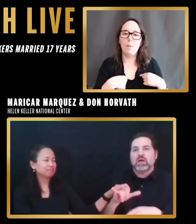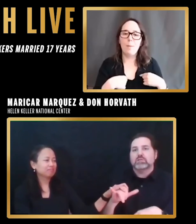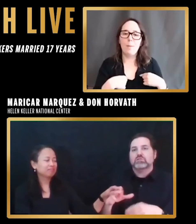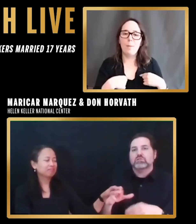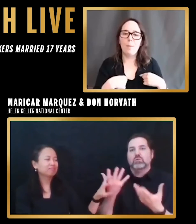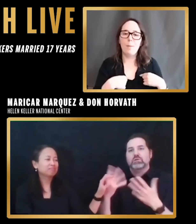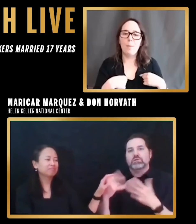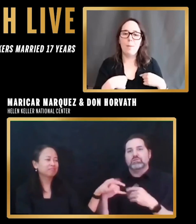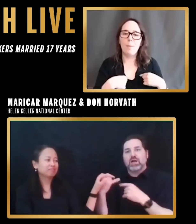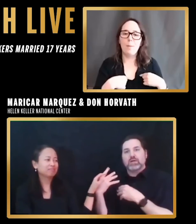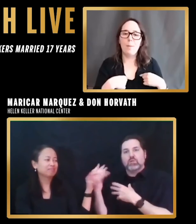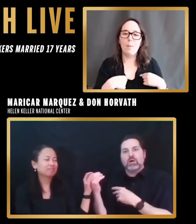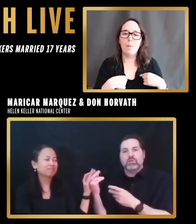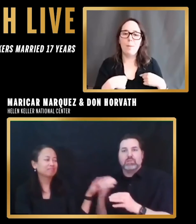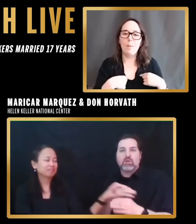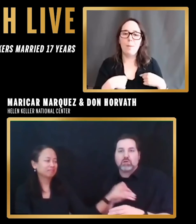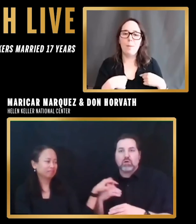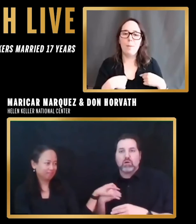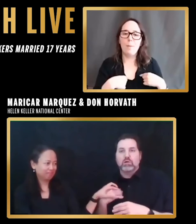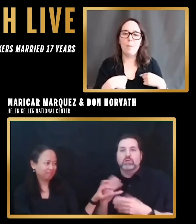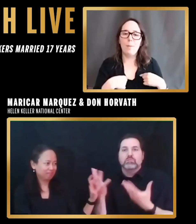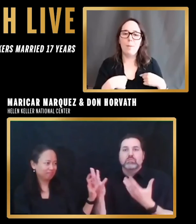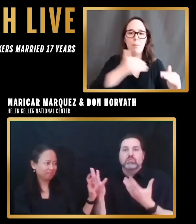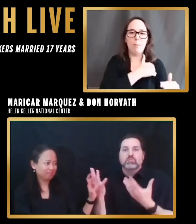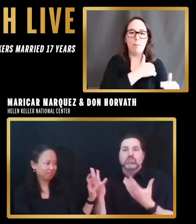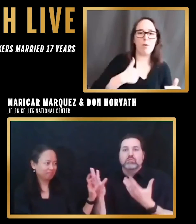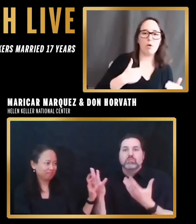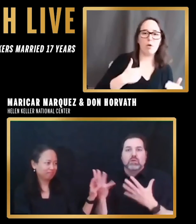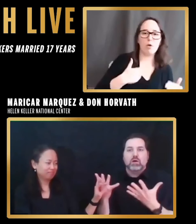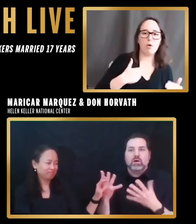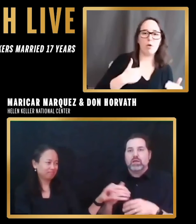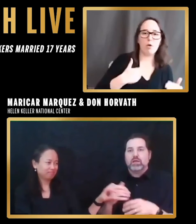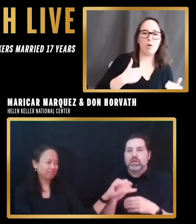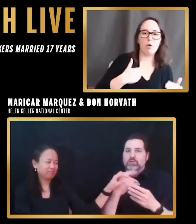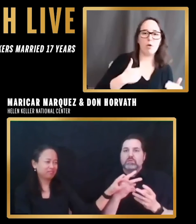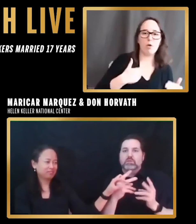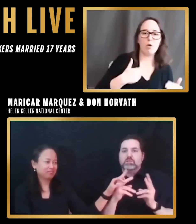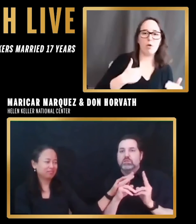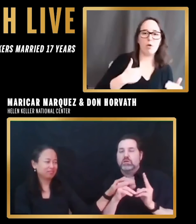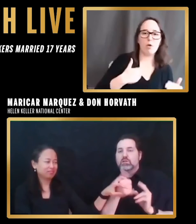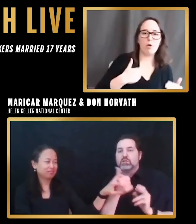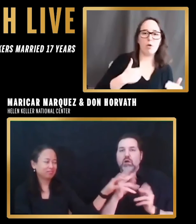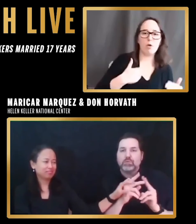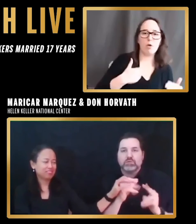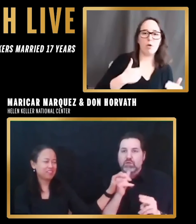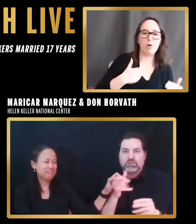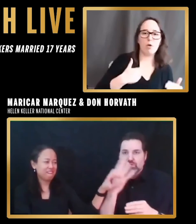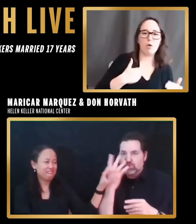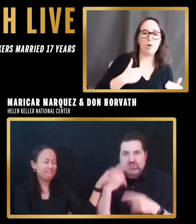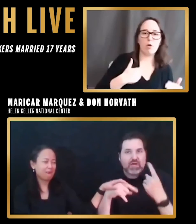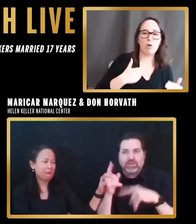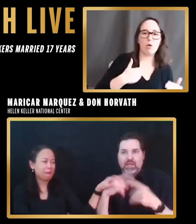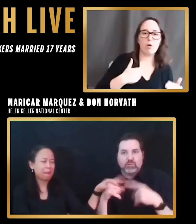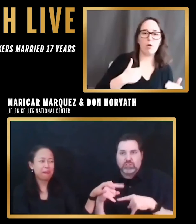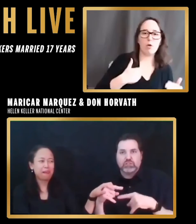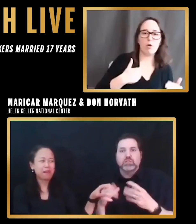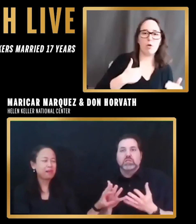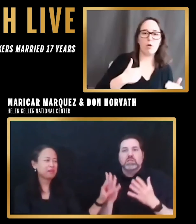and that. So if I go out with Maricar and the other couple doesn't know sign